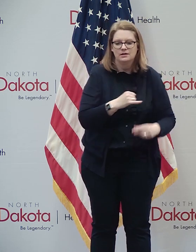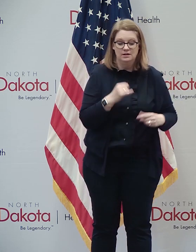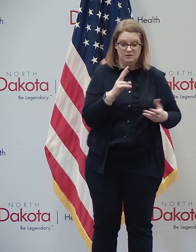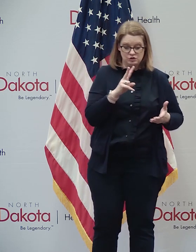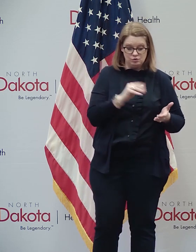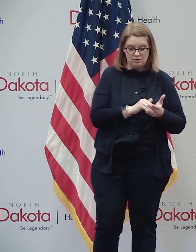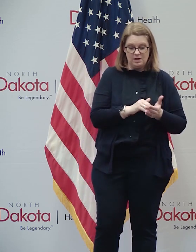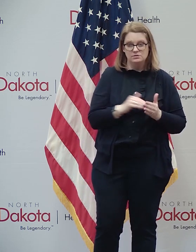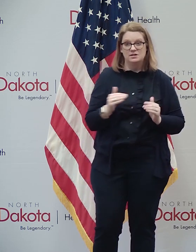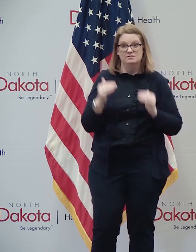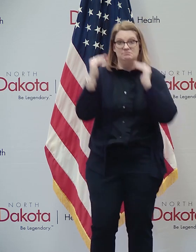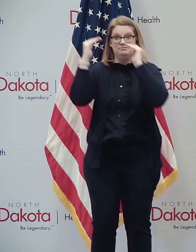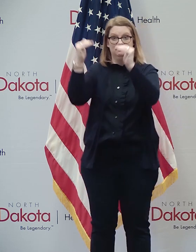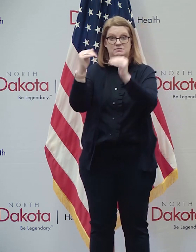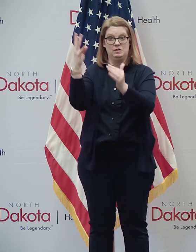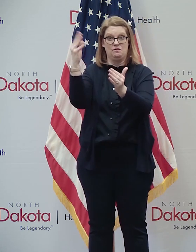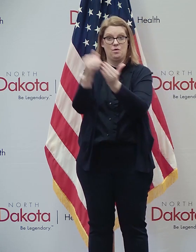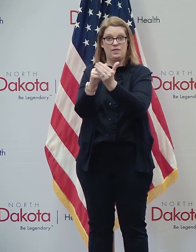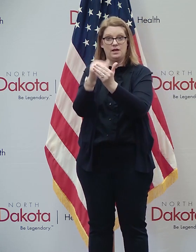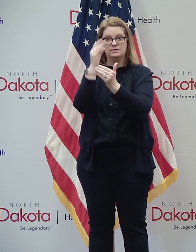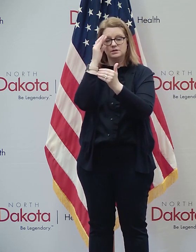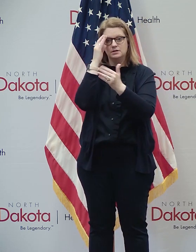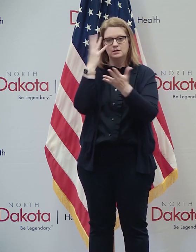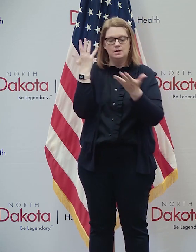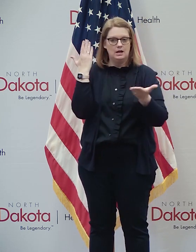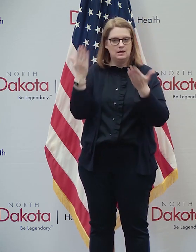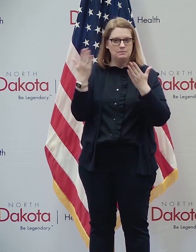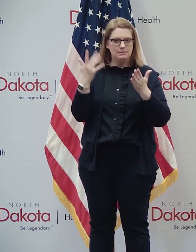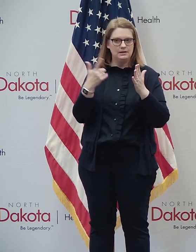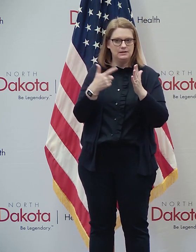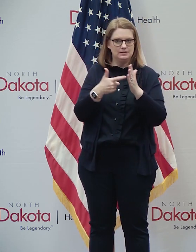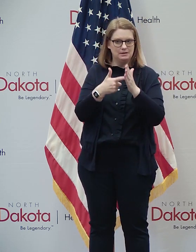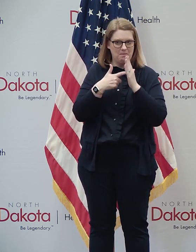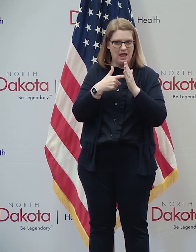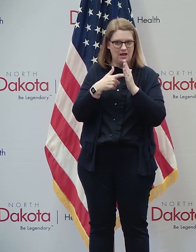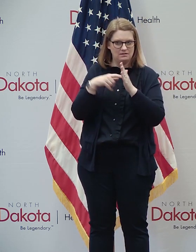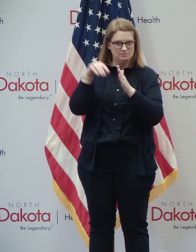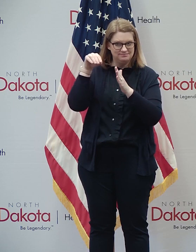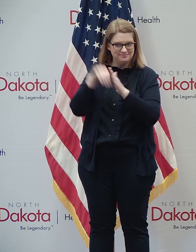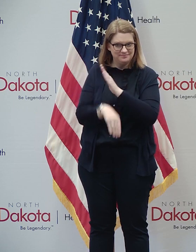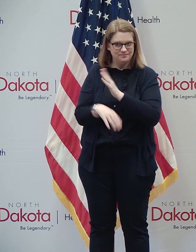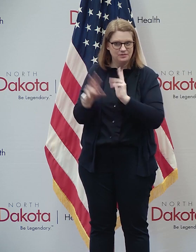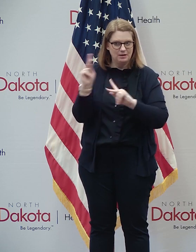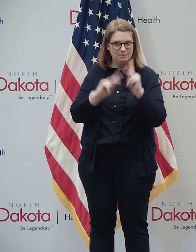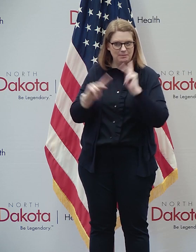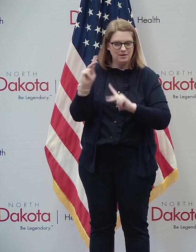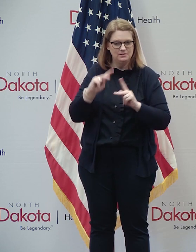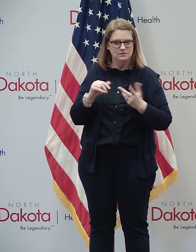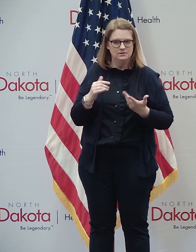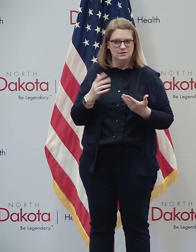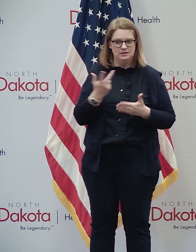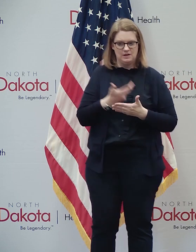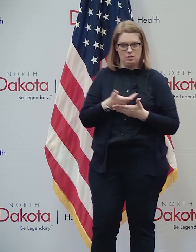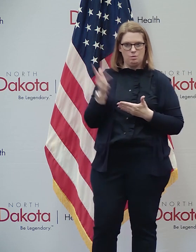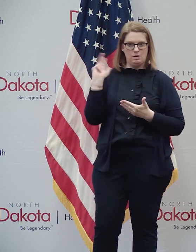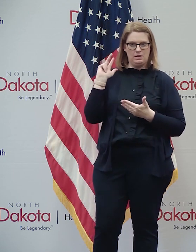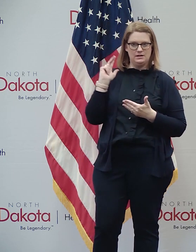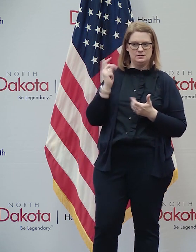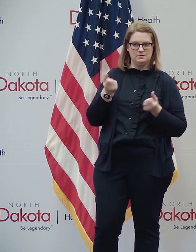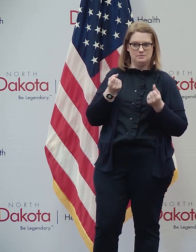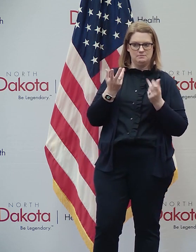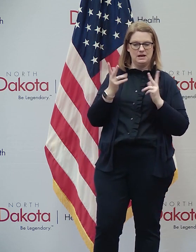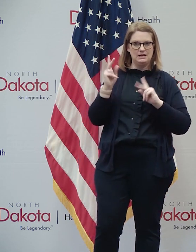thing wrestled to the ground, we need to make sure that people that think they need a test get tested. So contact your provider, get